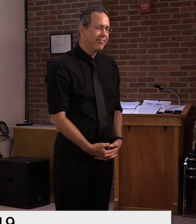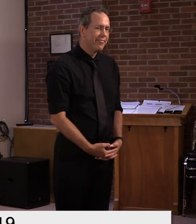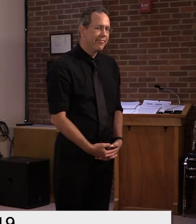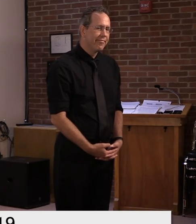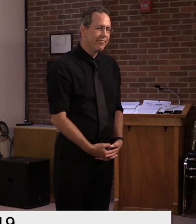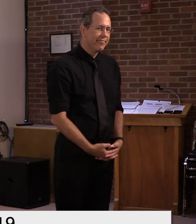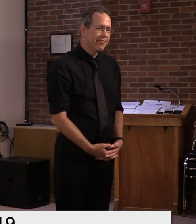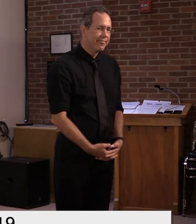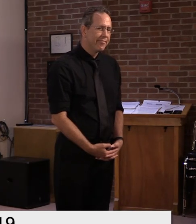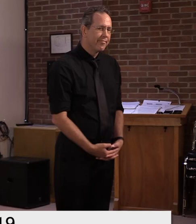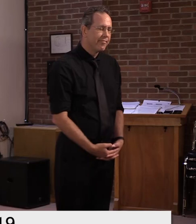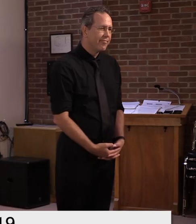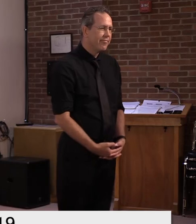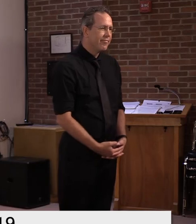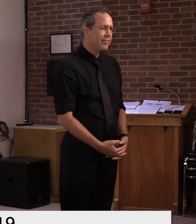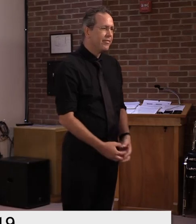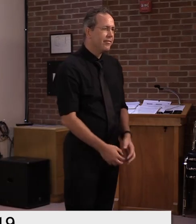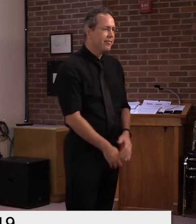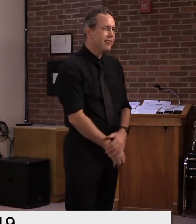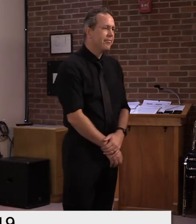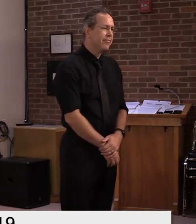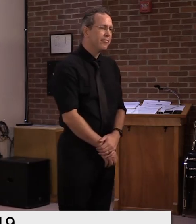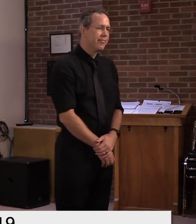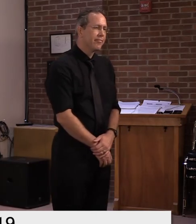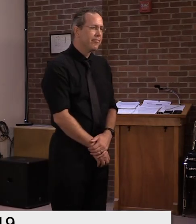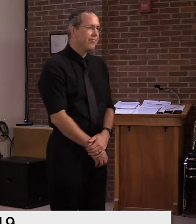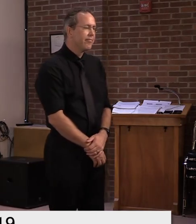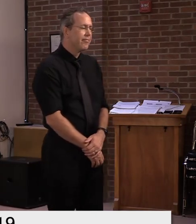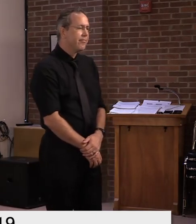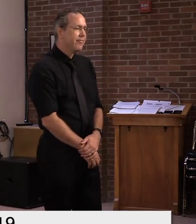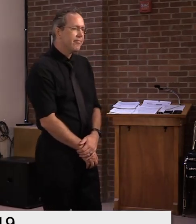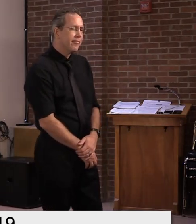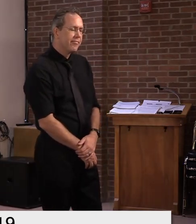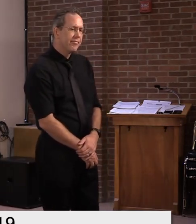Okay. Thank you for your time. Lisa Loomis, the Valley Reporter.